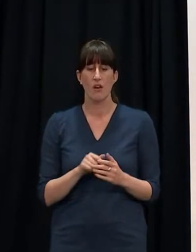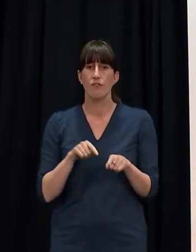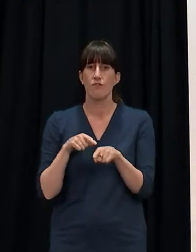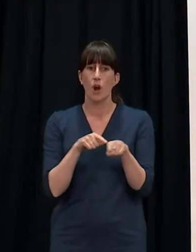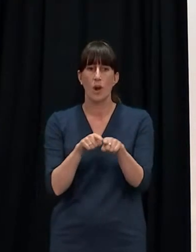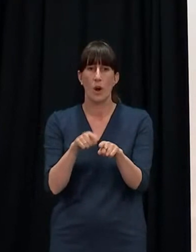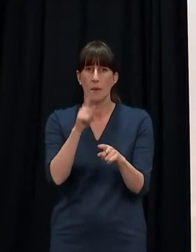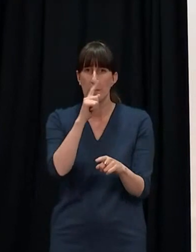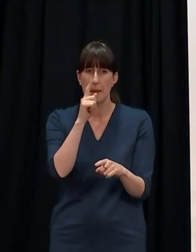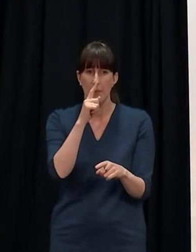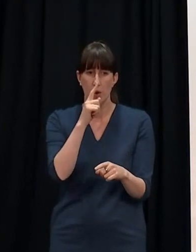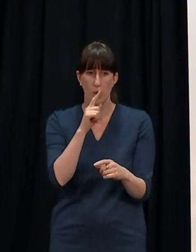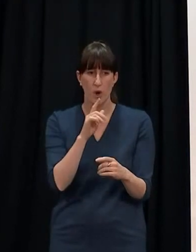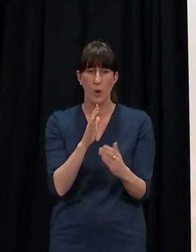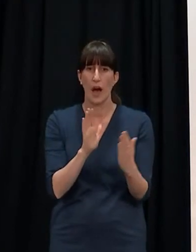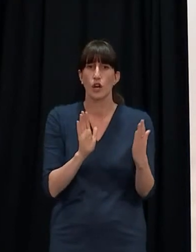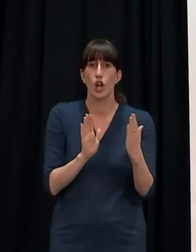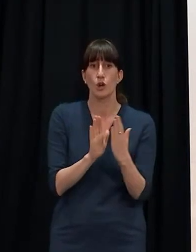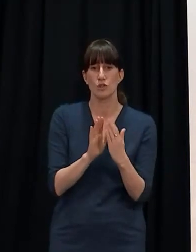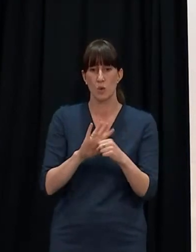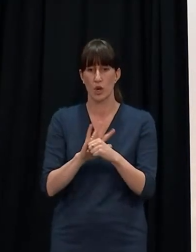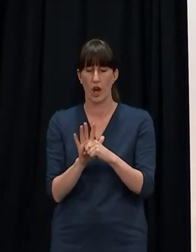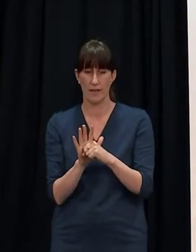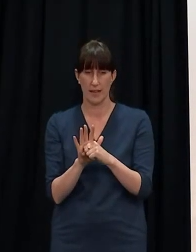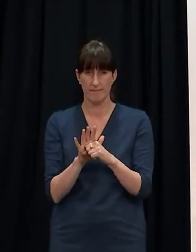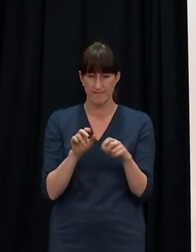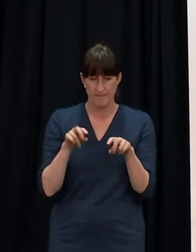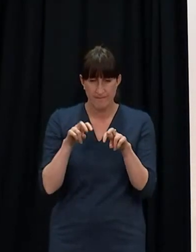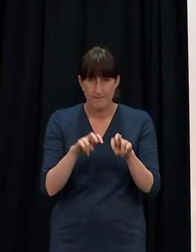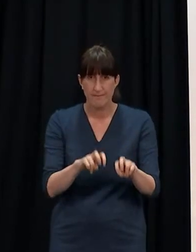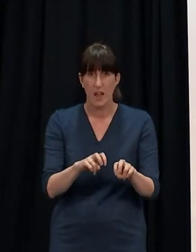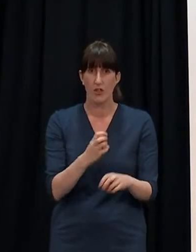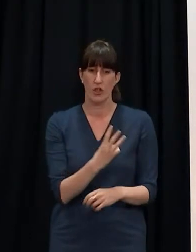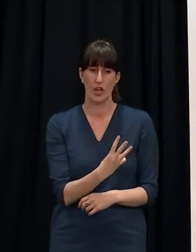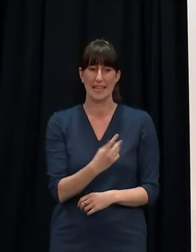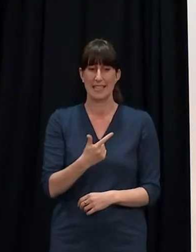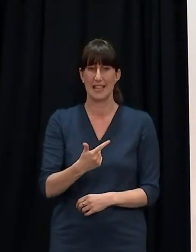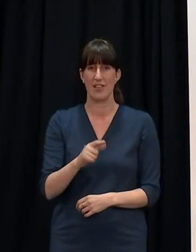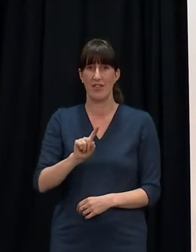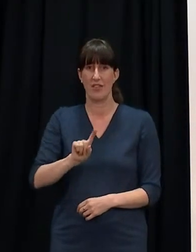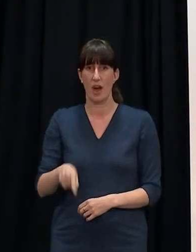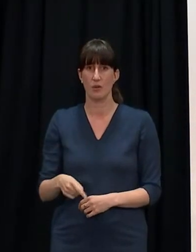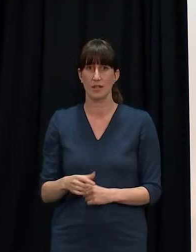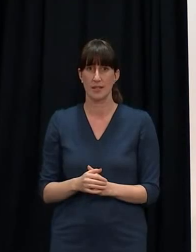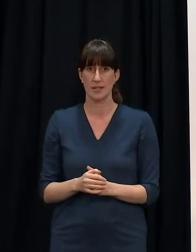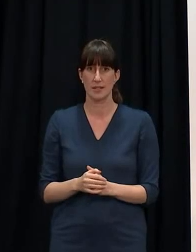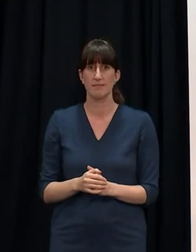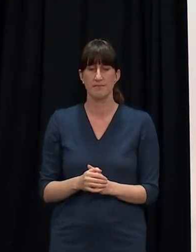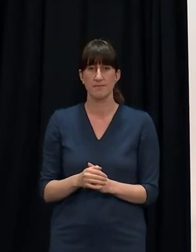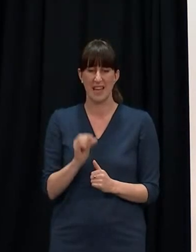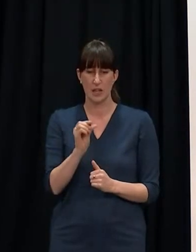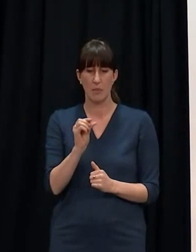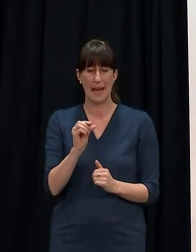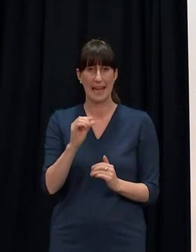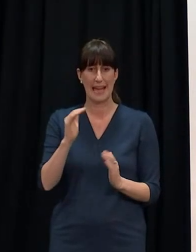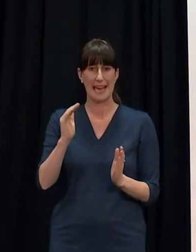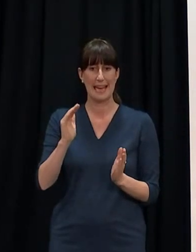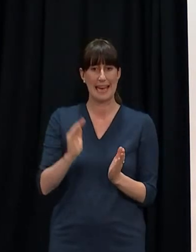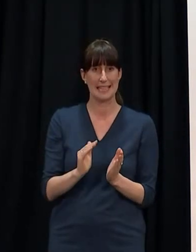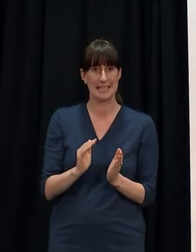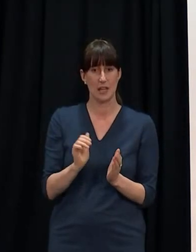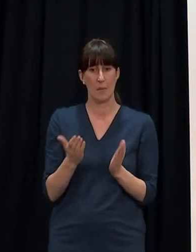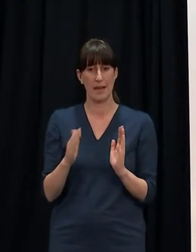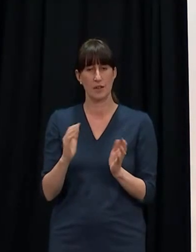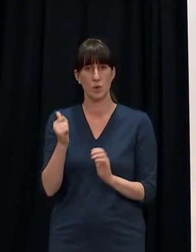38,000 individuals are in our system still, a small drop from yesterday reflecting further tidy up of the numbers and also some